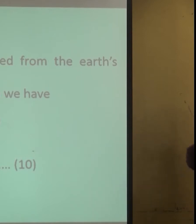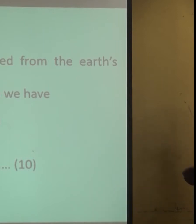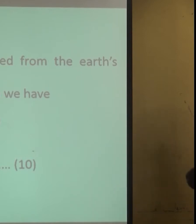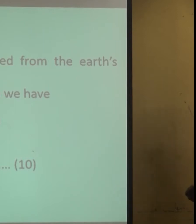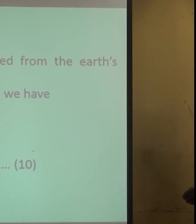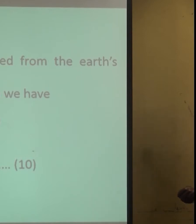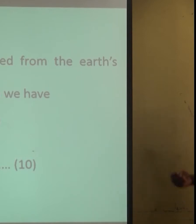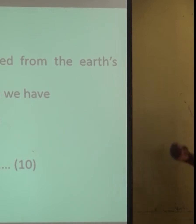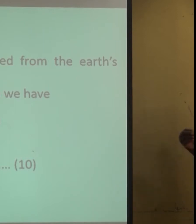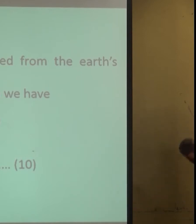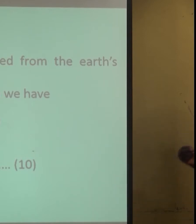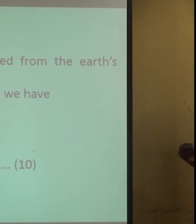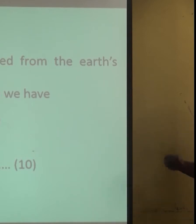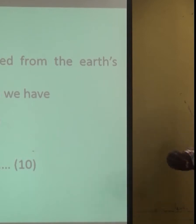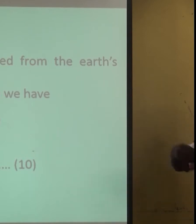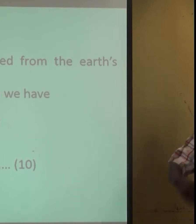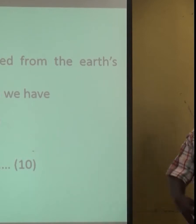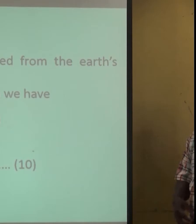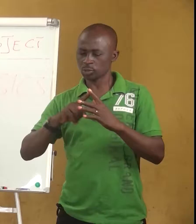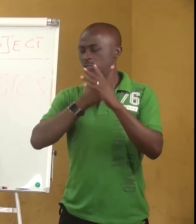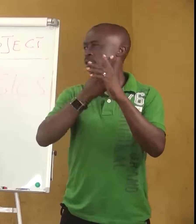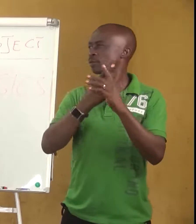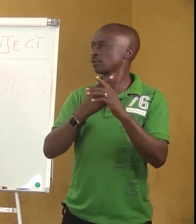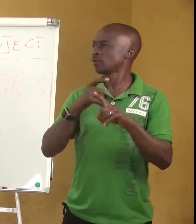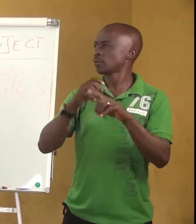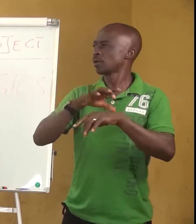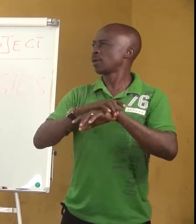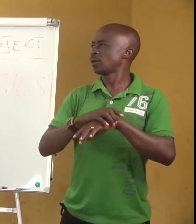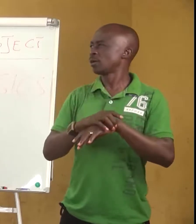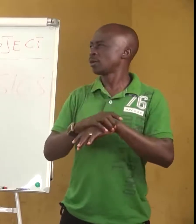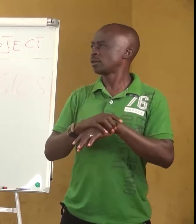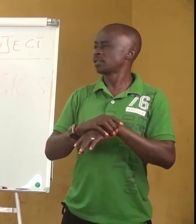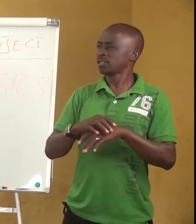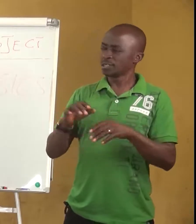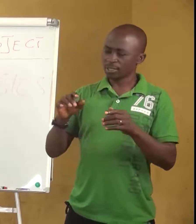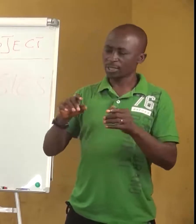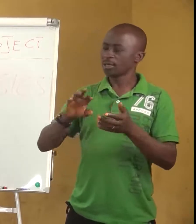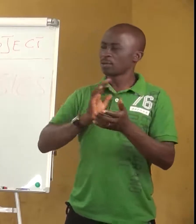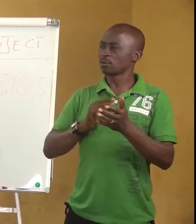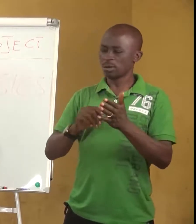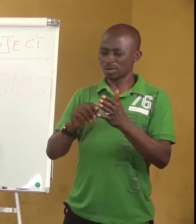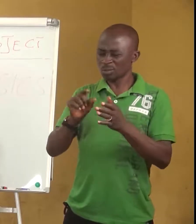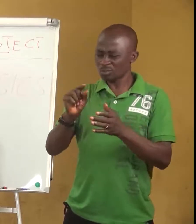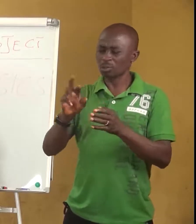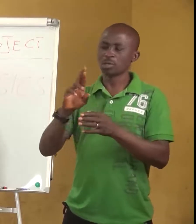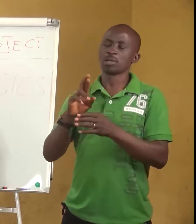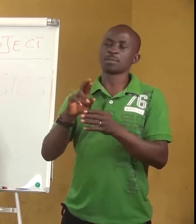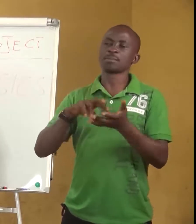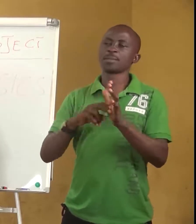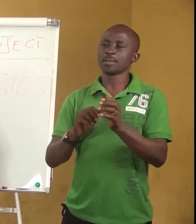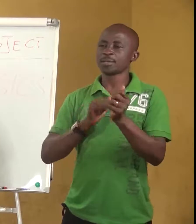if the satellite is launched from the Earth's surface, then our small r, which is the distance between the